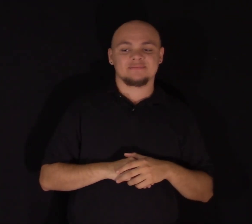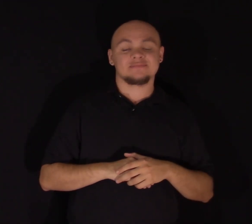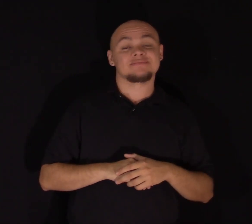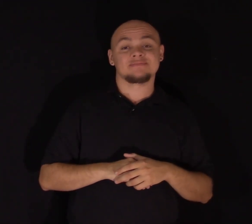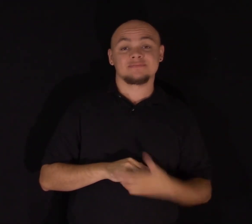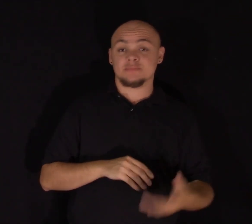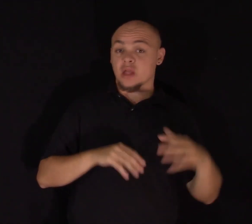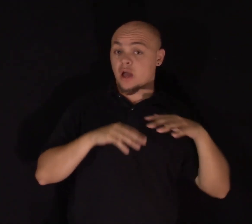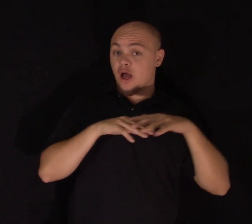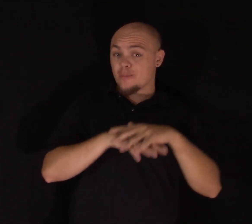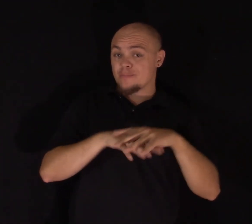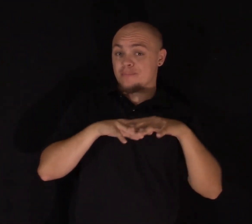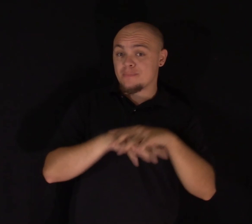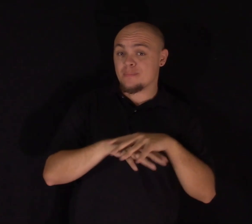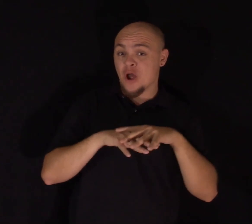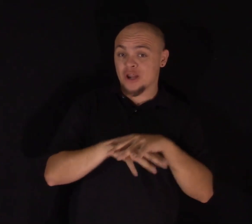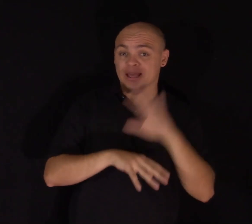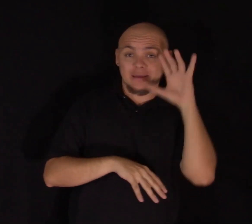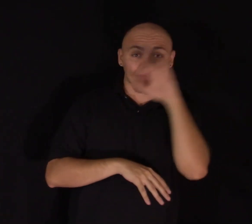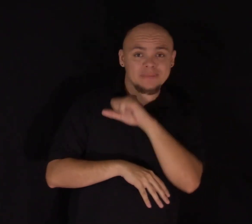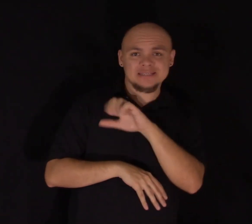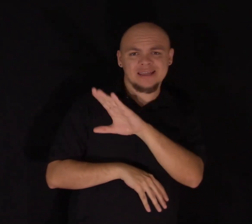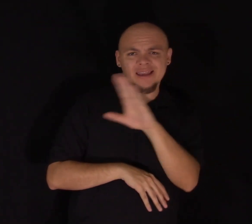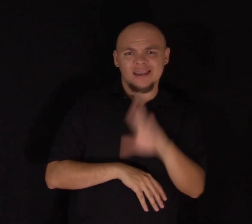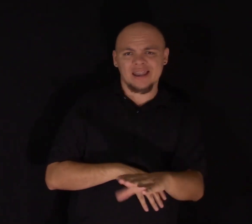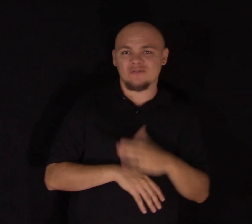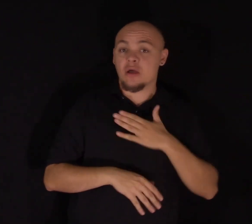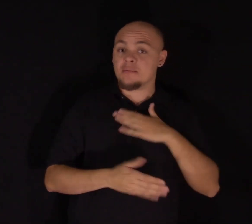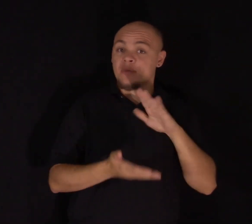Never miss a party if you can help it. My